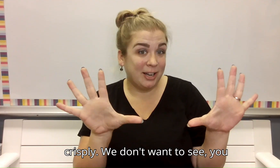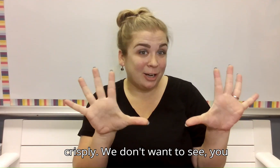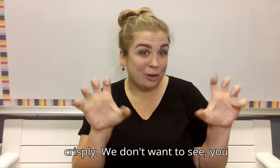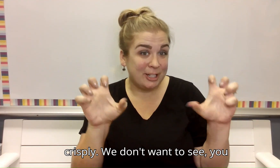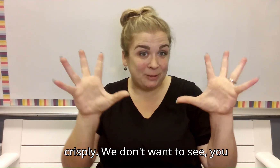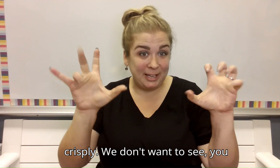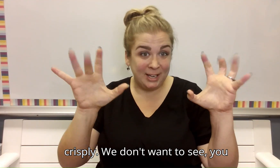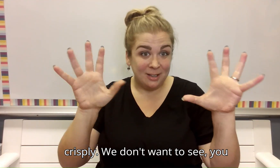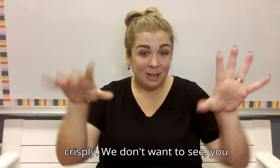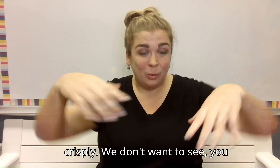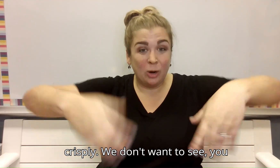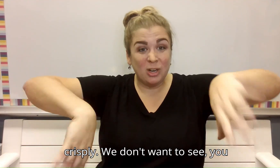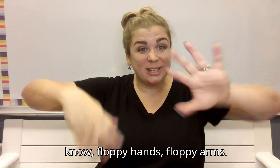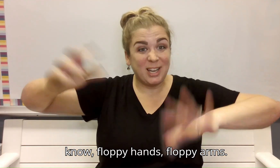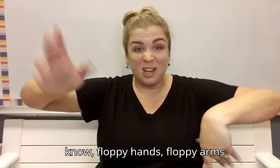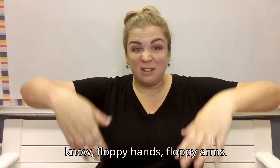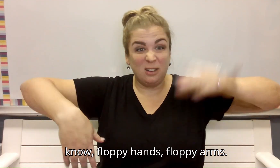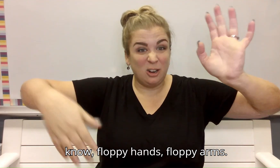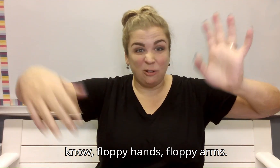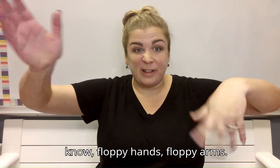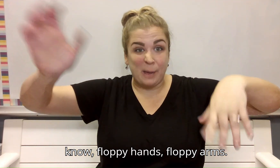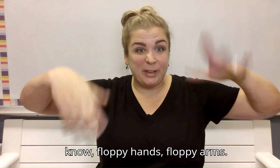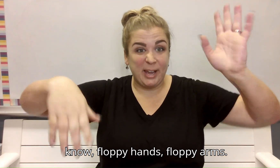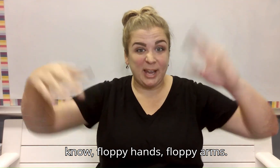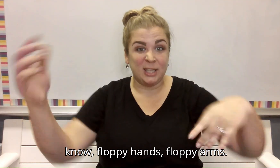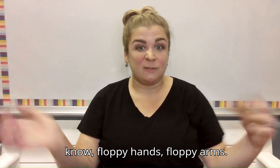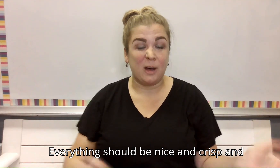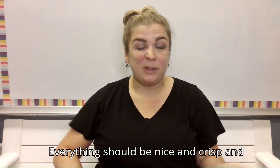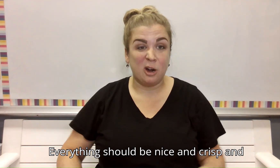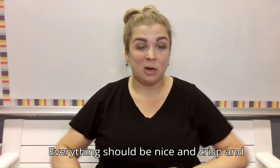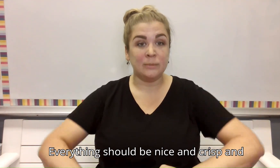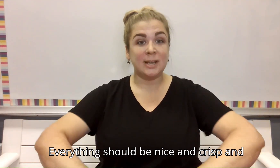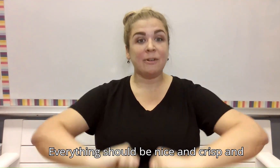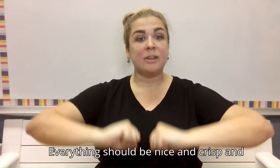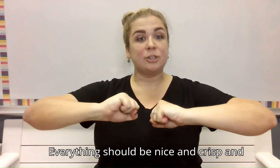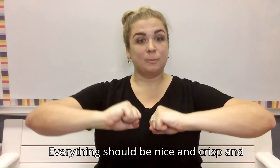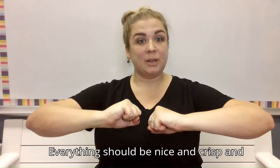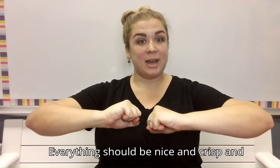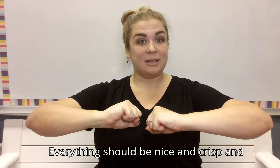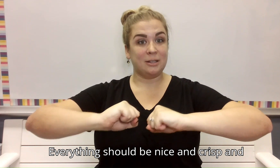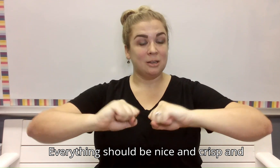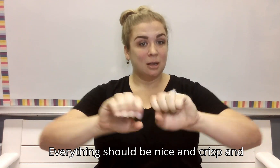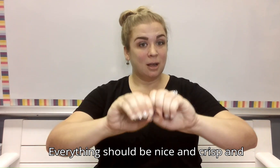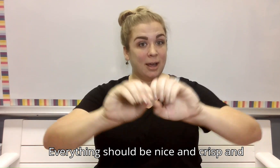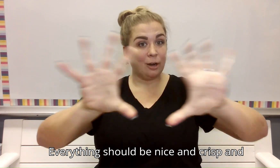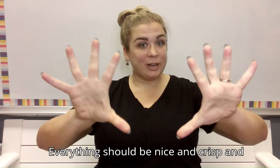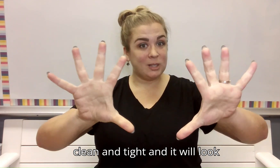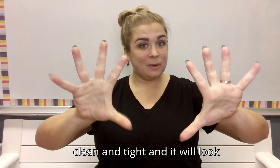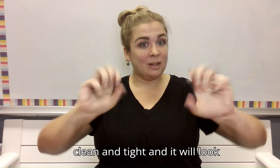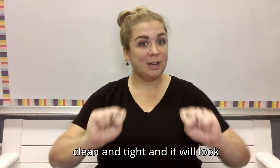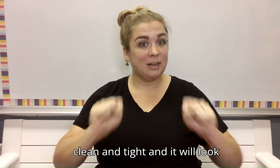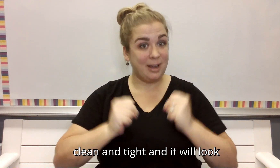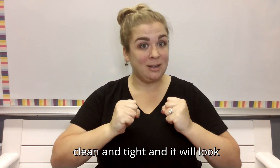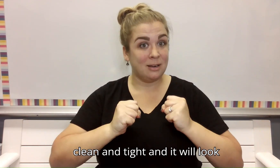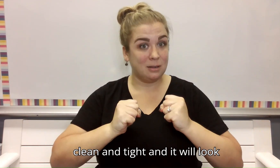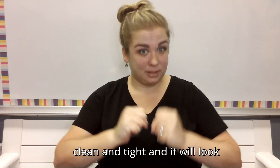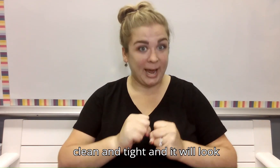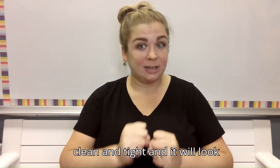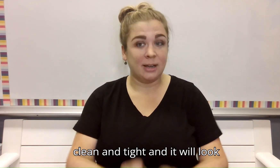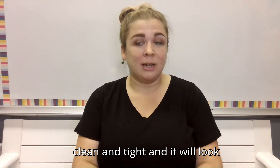and crisply. We don't want to see, floppy hands, floppy arms. Everything should be nice and crisp and clean and tight, and it